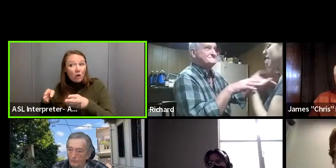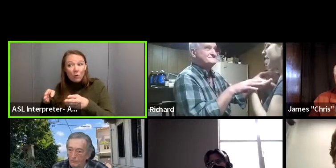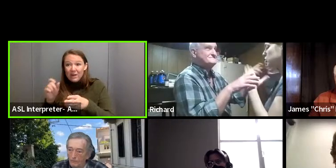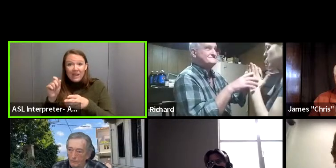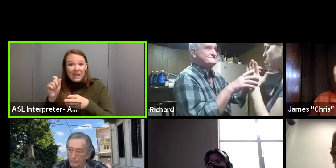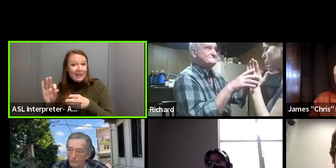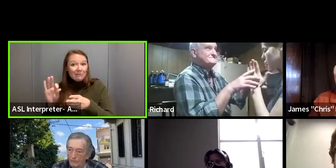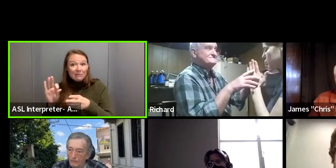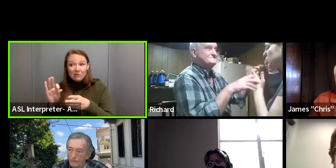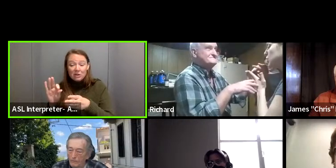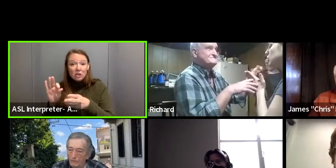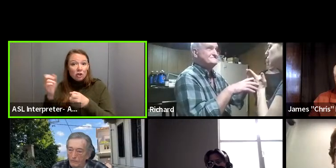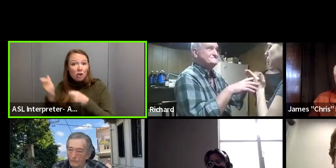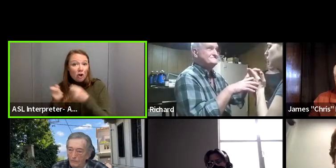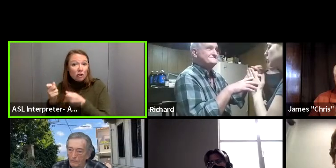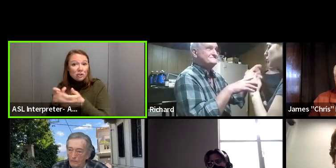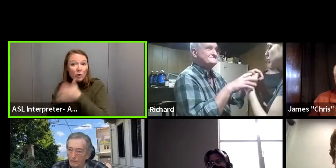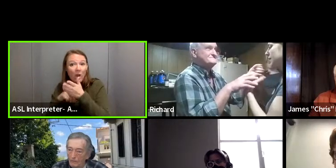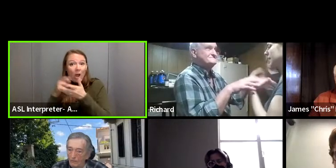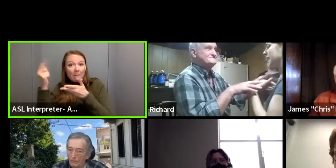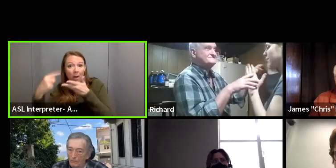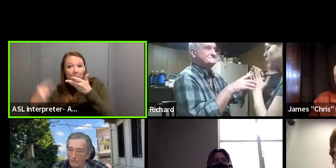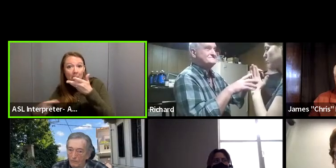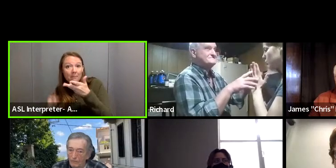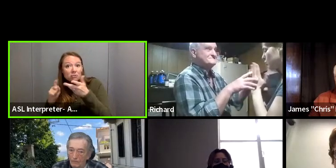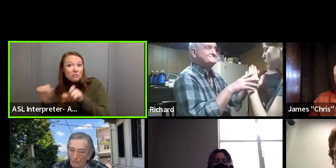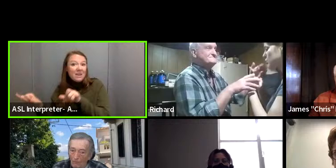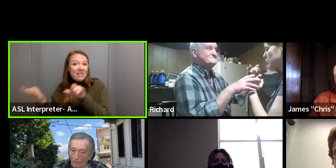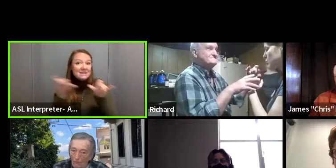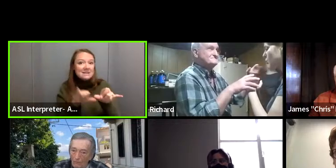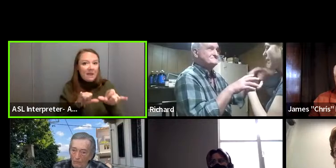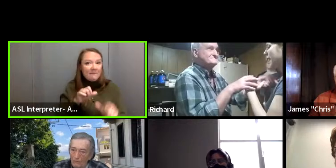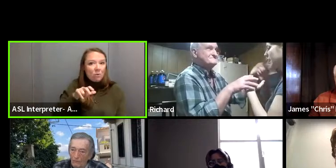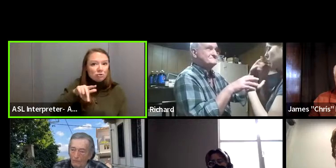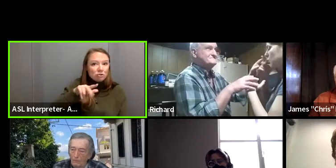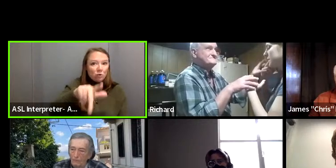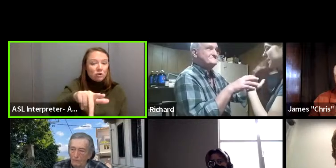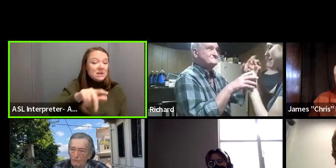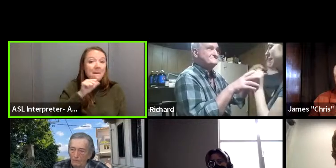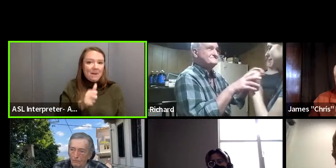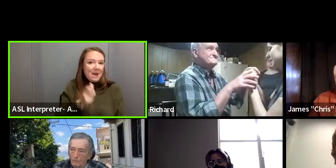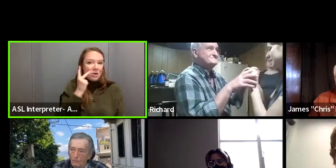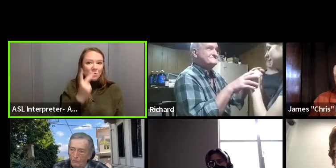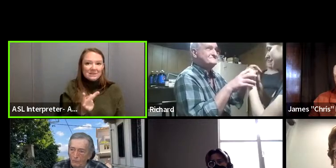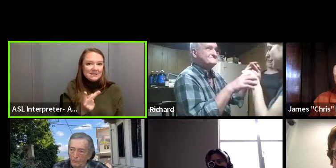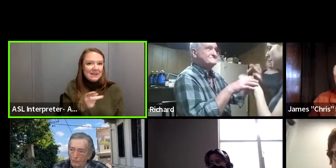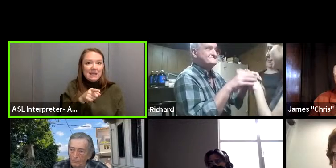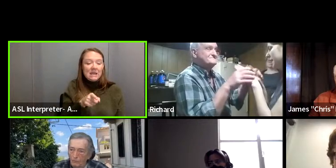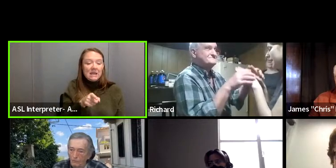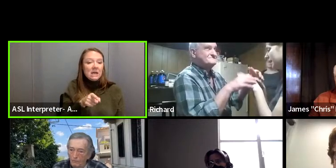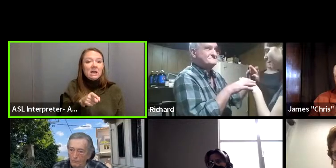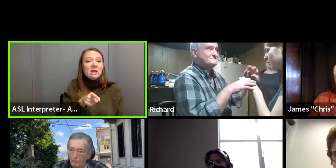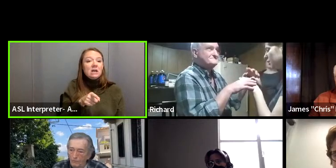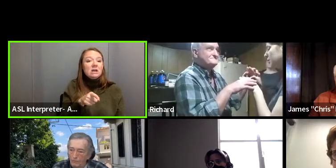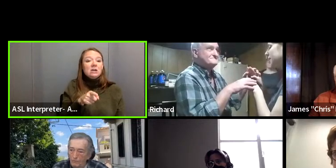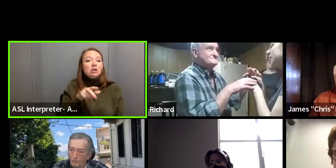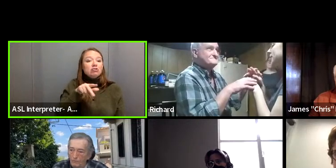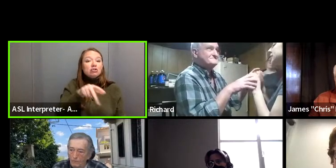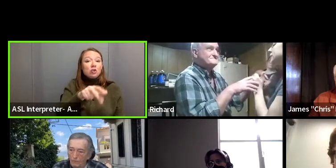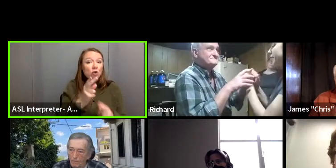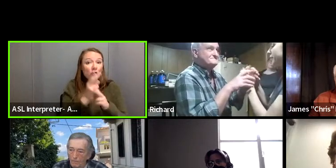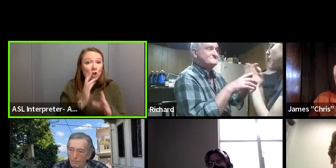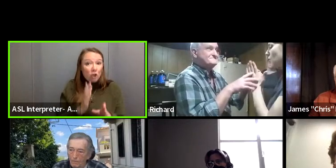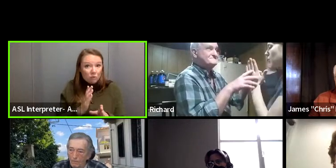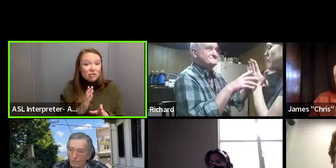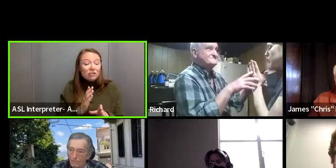not seeing a consistent behavior of scooter users, let alone just leaving them on the sidewalk for people to trip